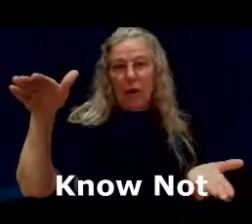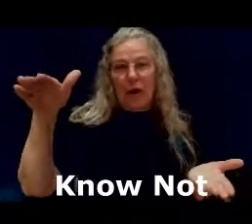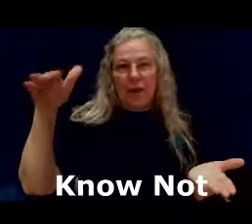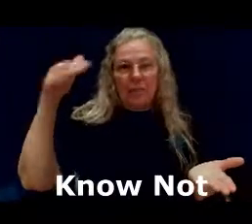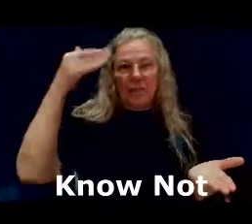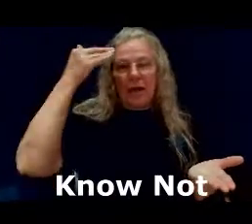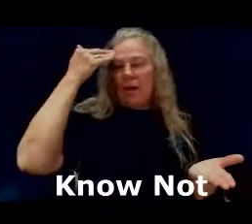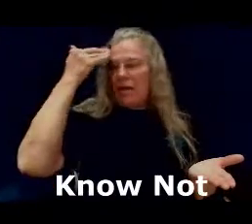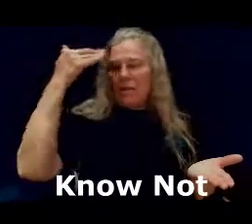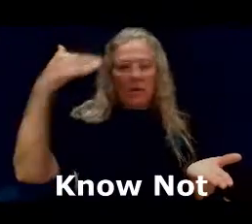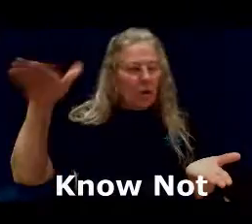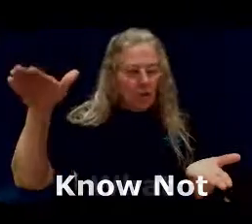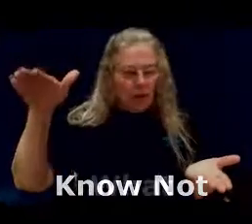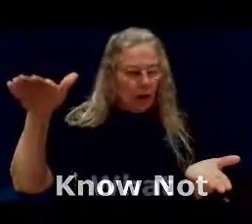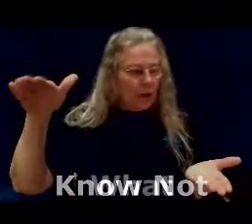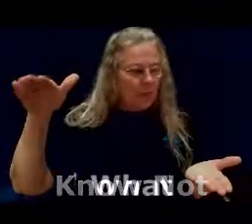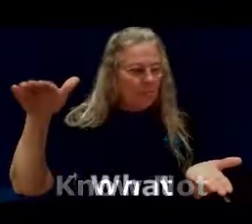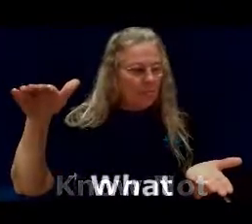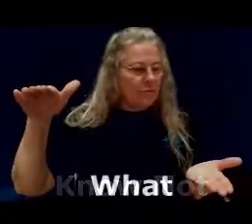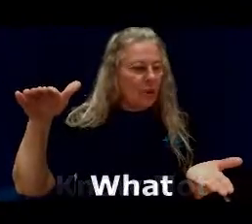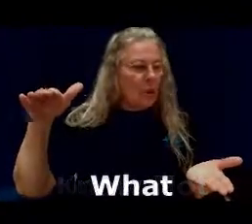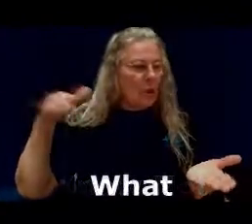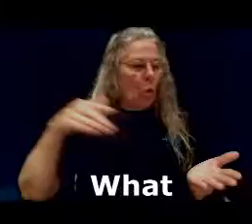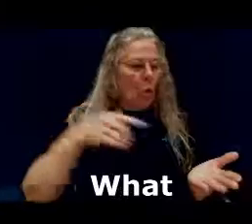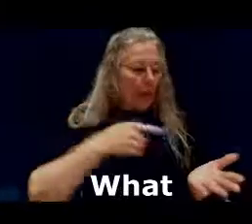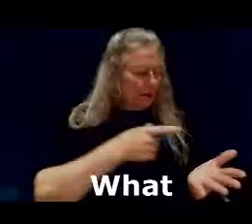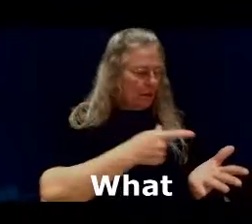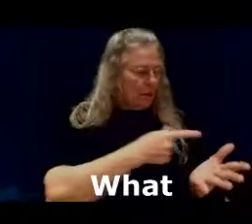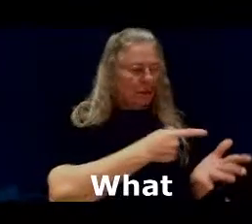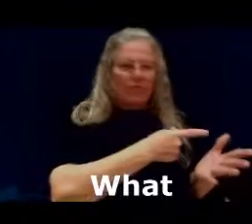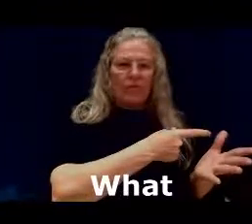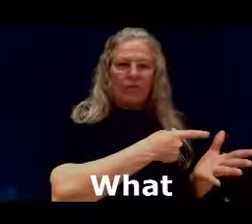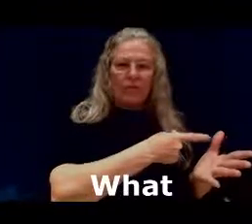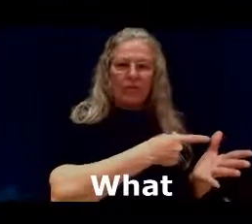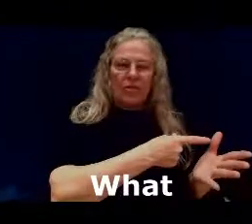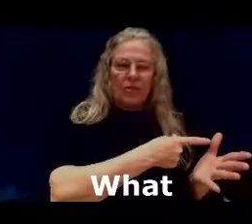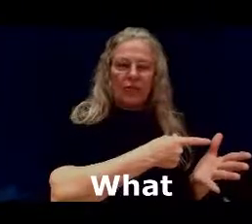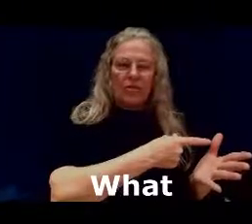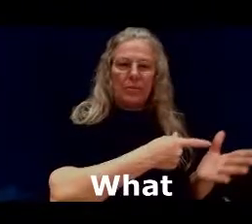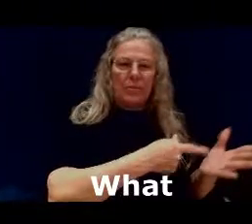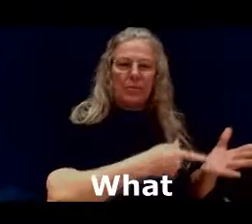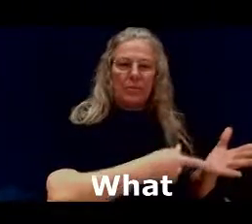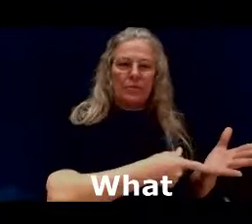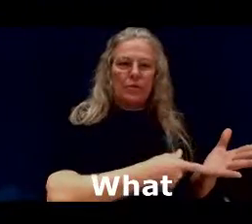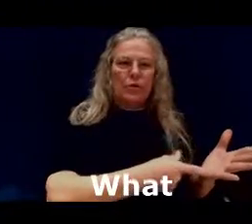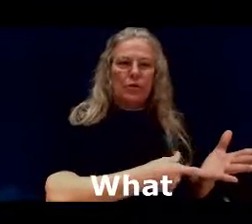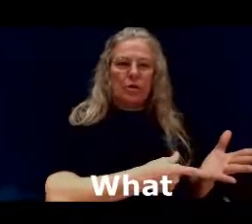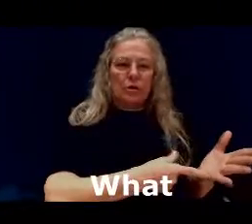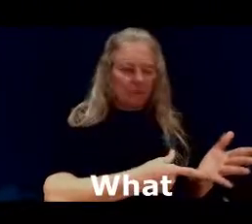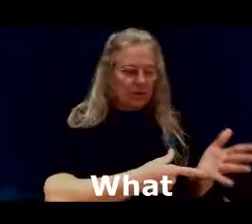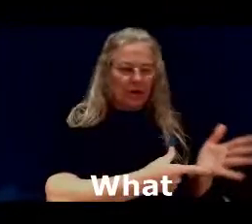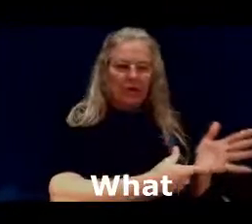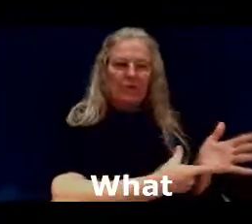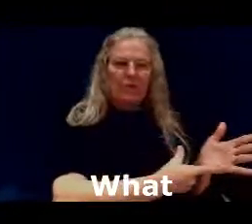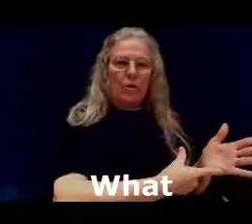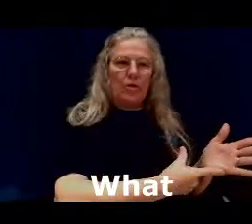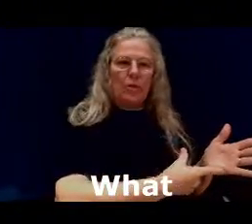away. Know not what? From your thumb to your center of your